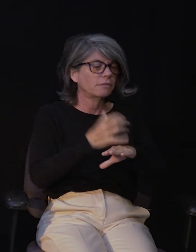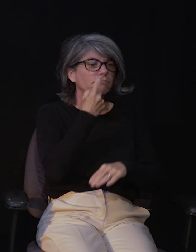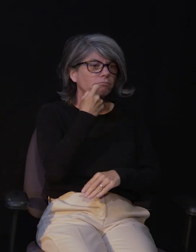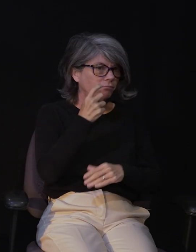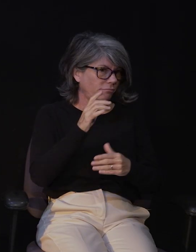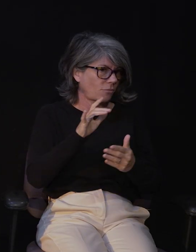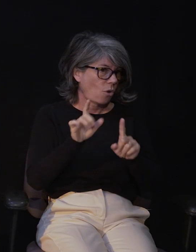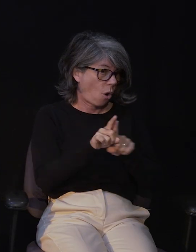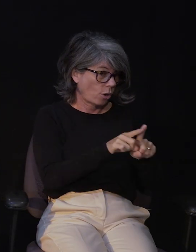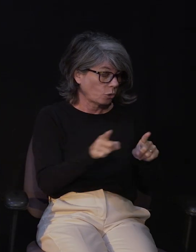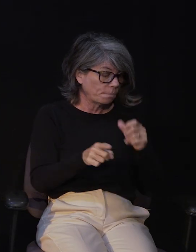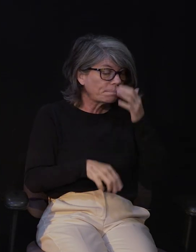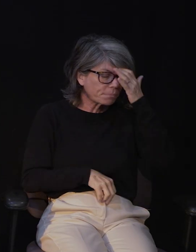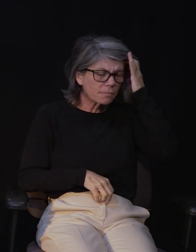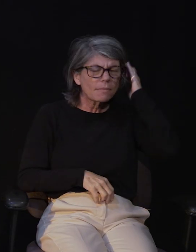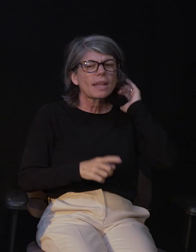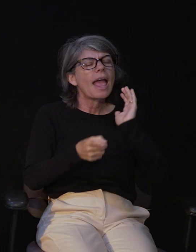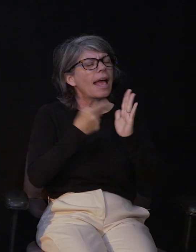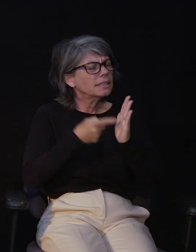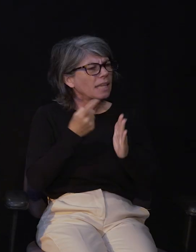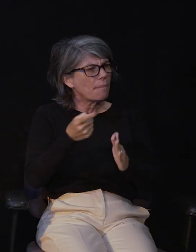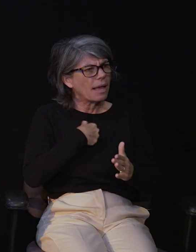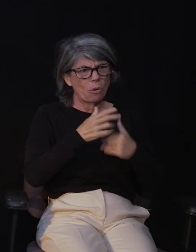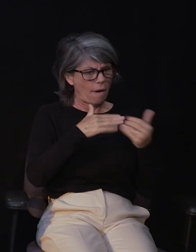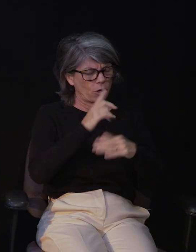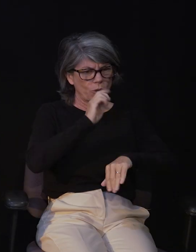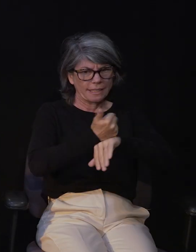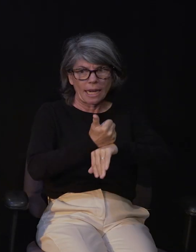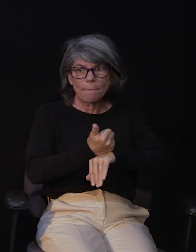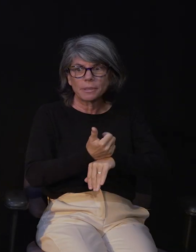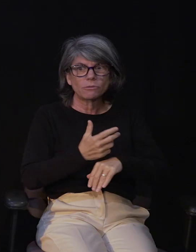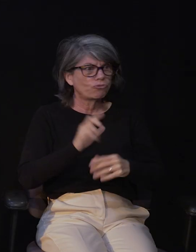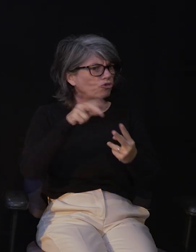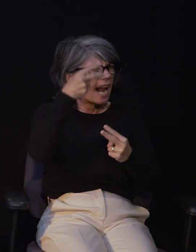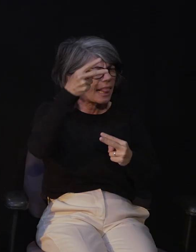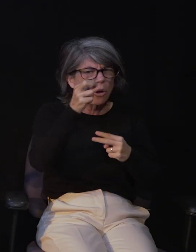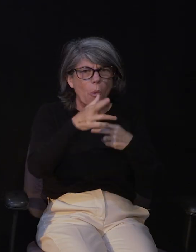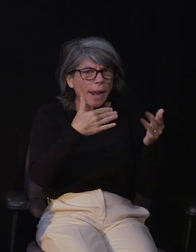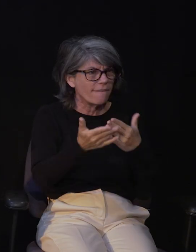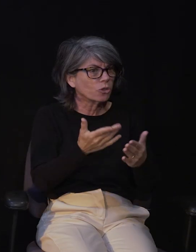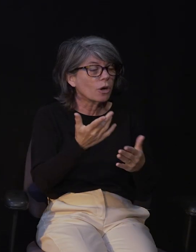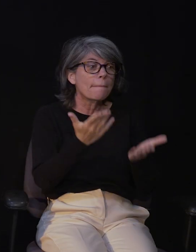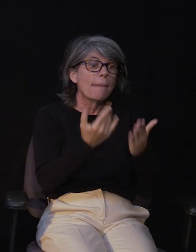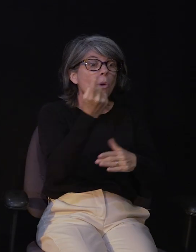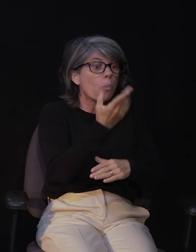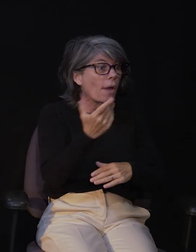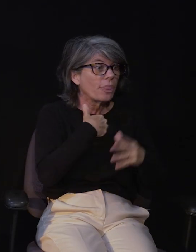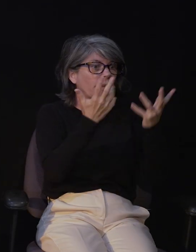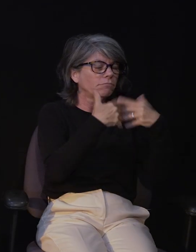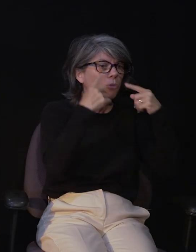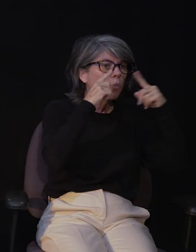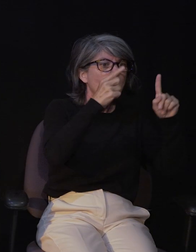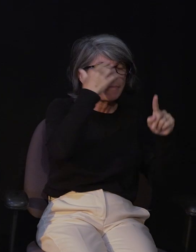And so, you know, they sometimes, however you're set up genetically or whatever, maybe one thing works better than